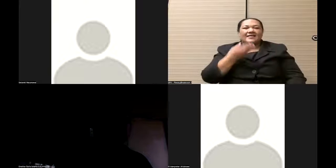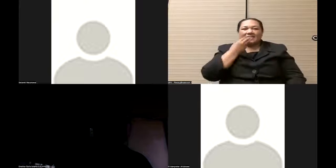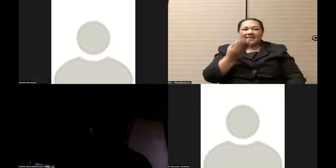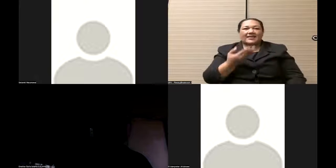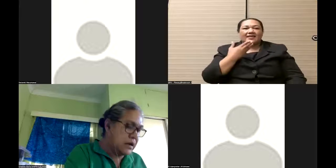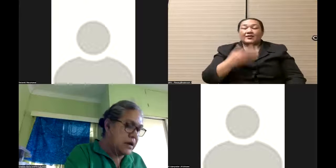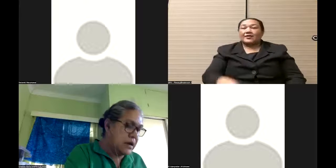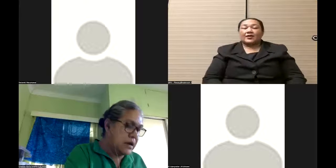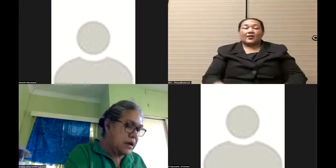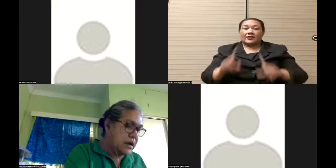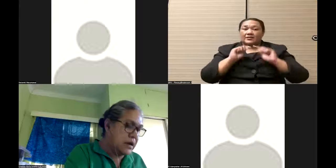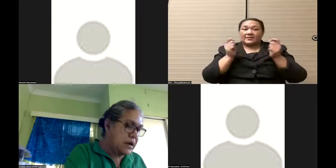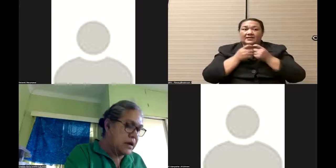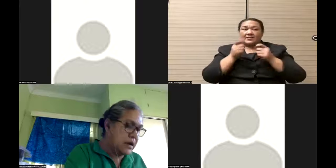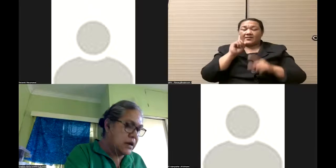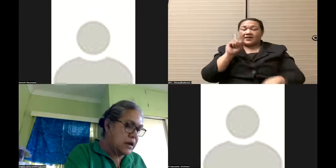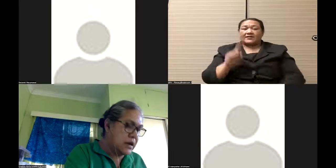Thank you, Seb.